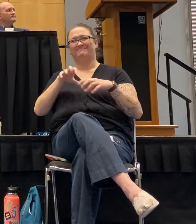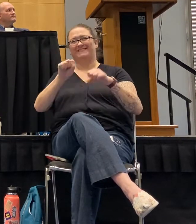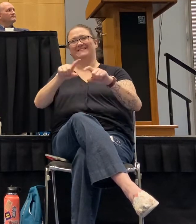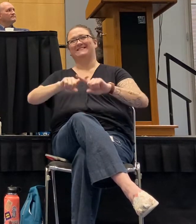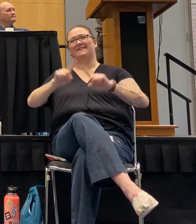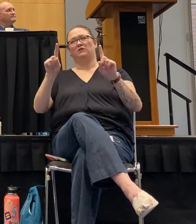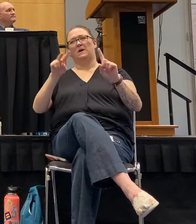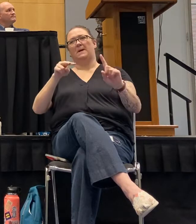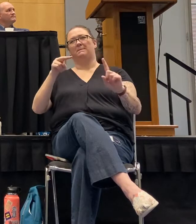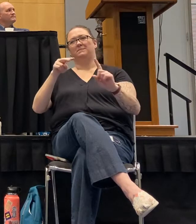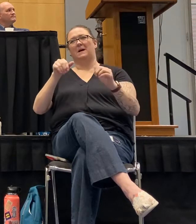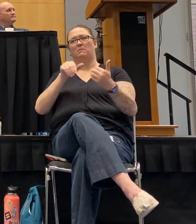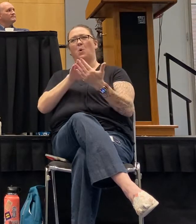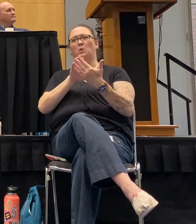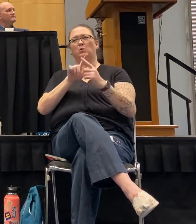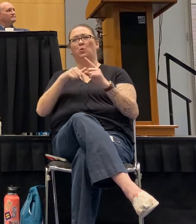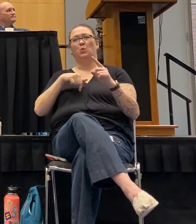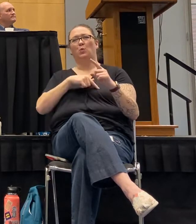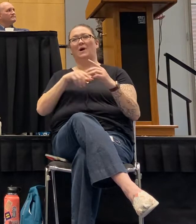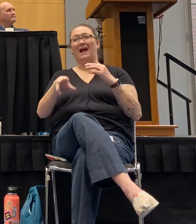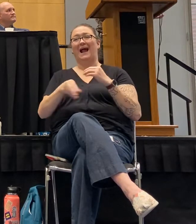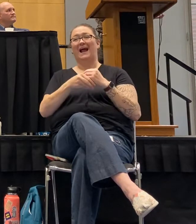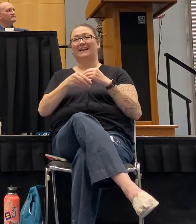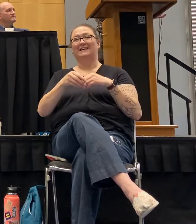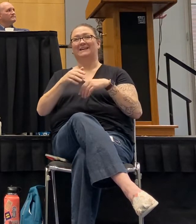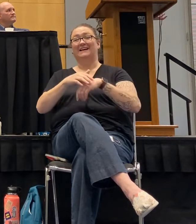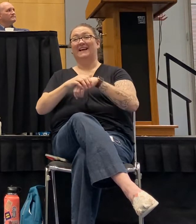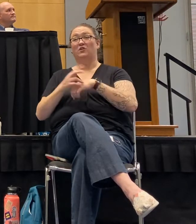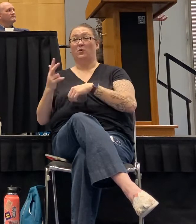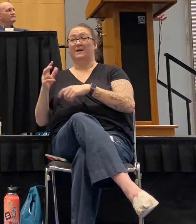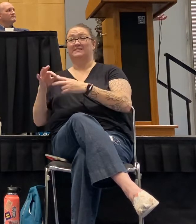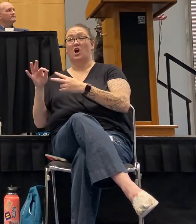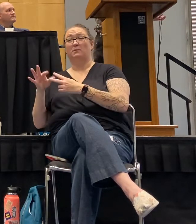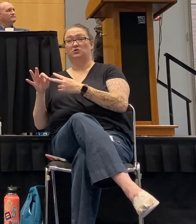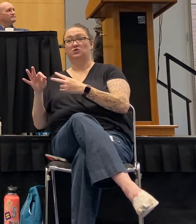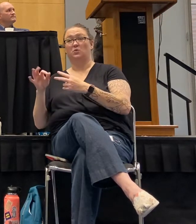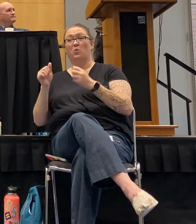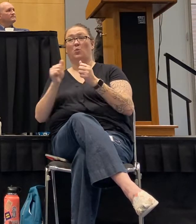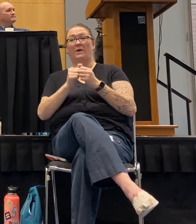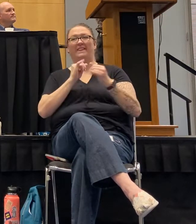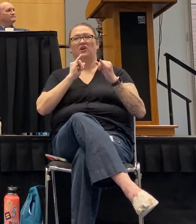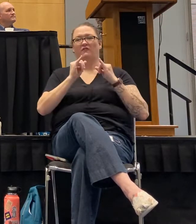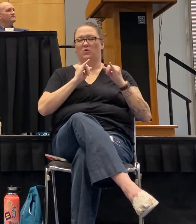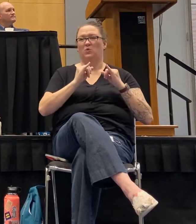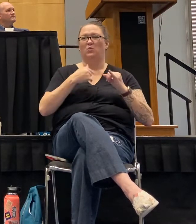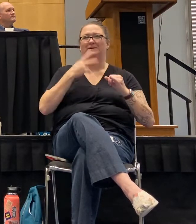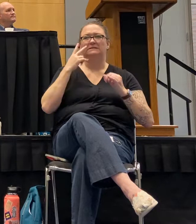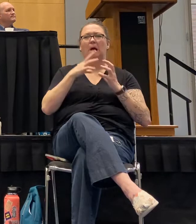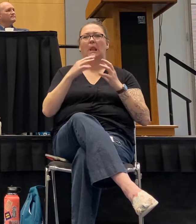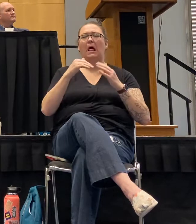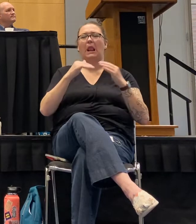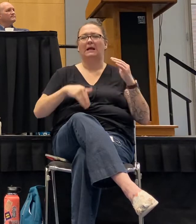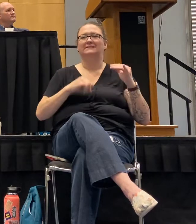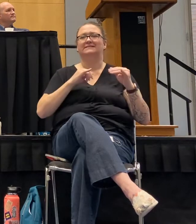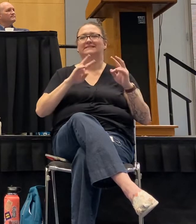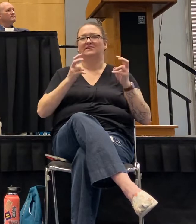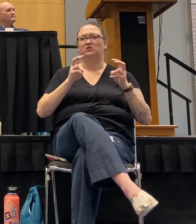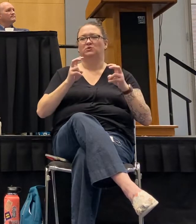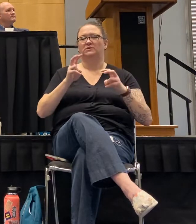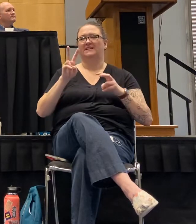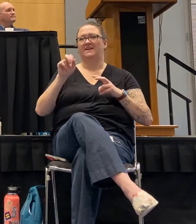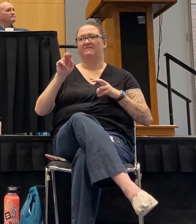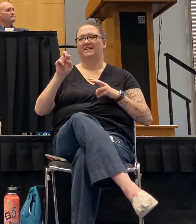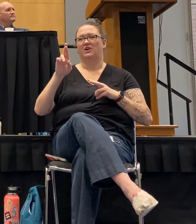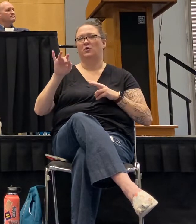approach. We're adding English 3 as an option alongside the department interview. We see a lot less issues at Vanderbilt, so that makes